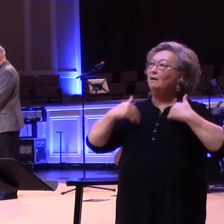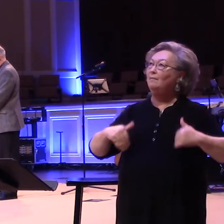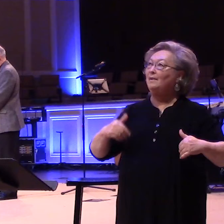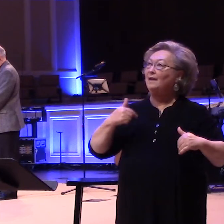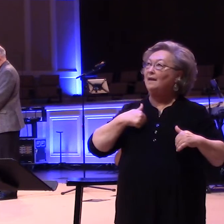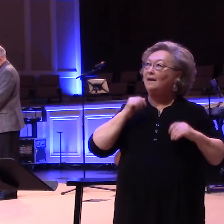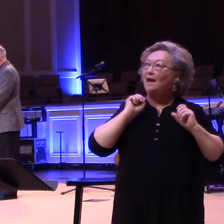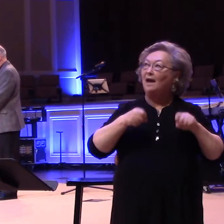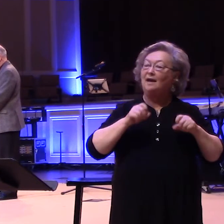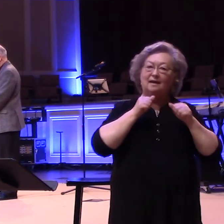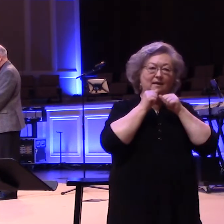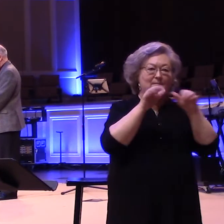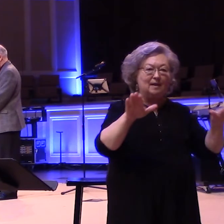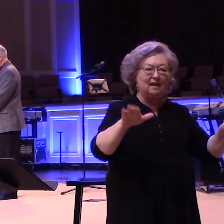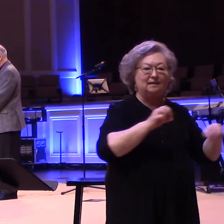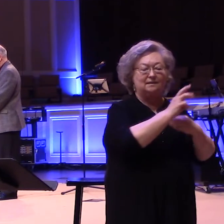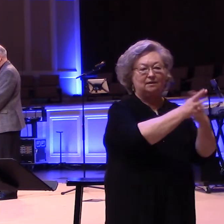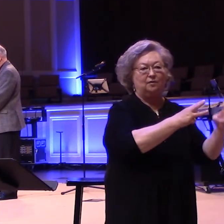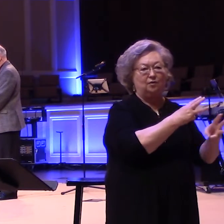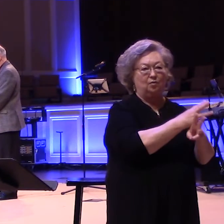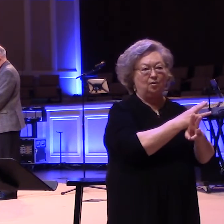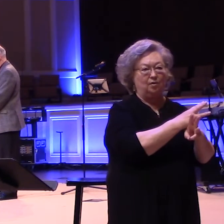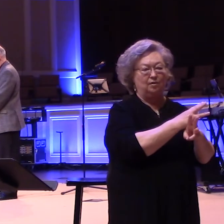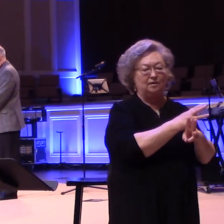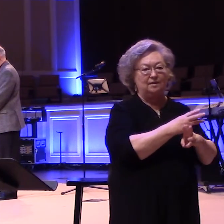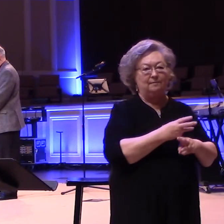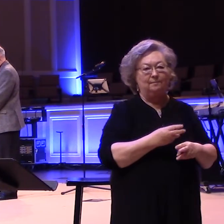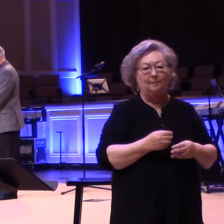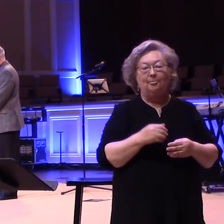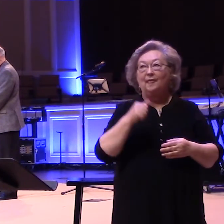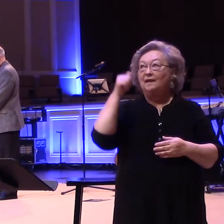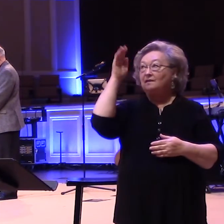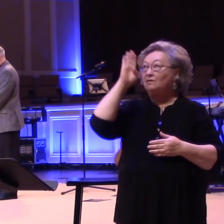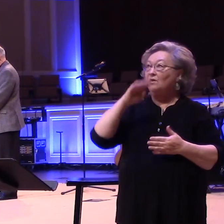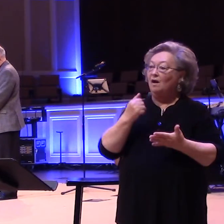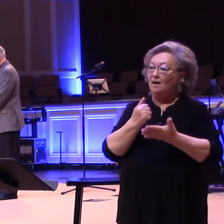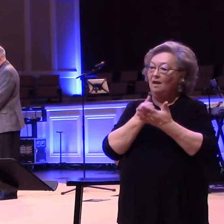pray that we would respond this morning